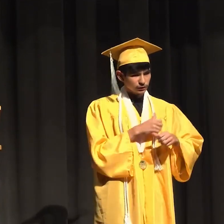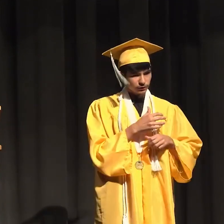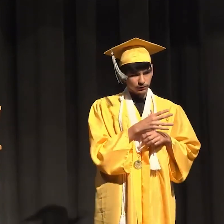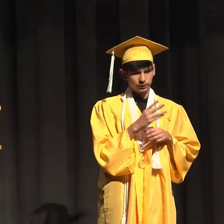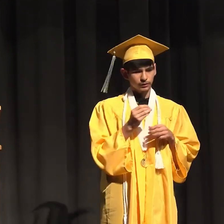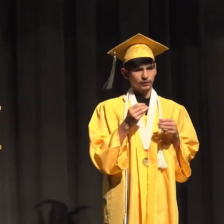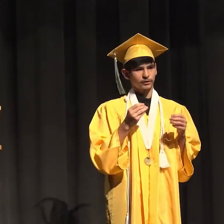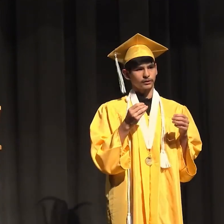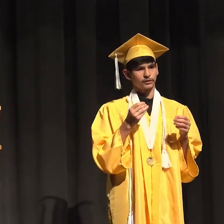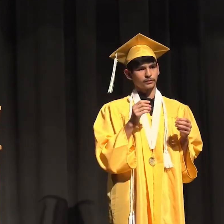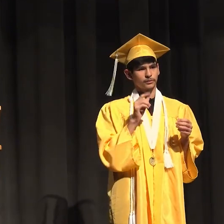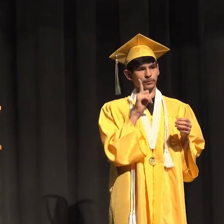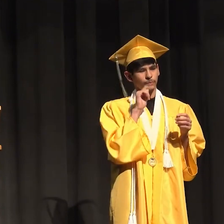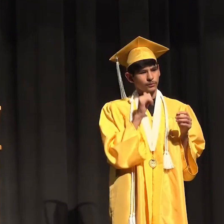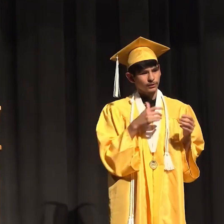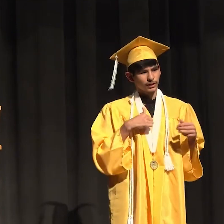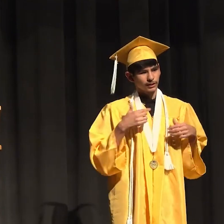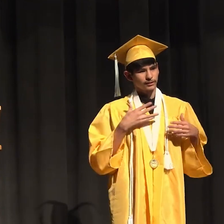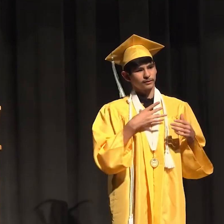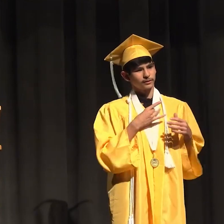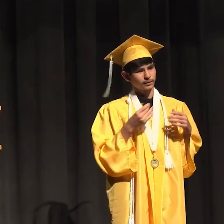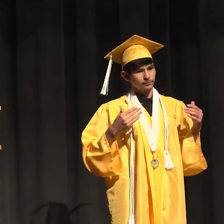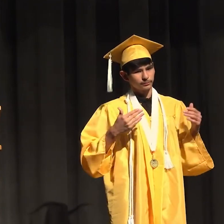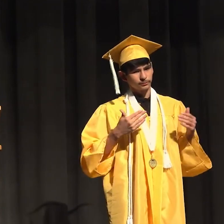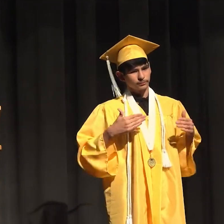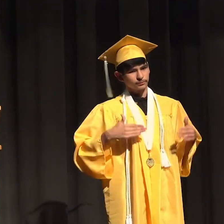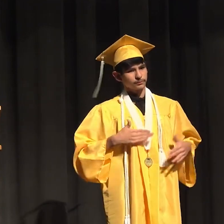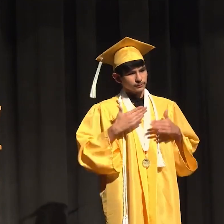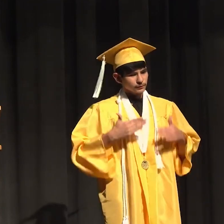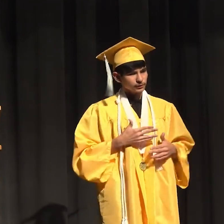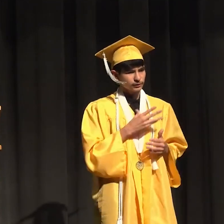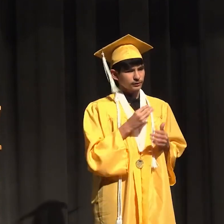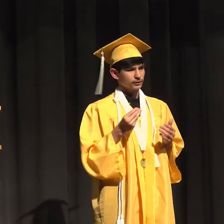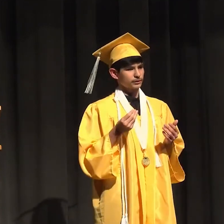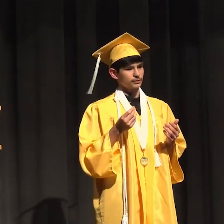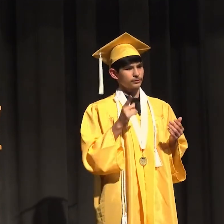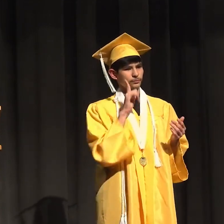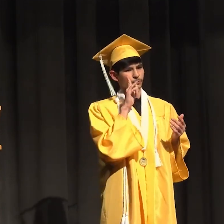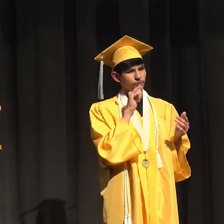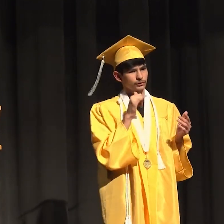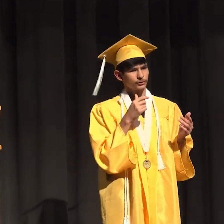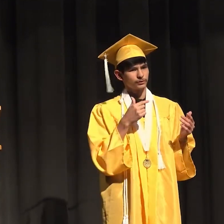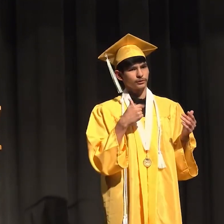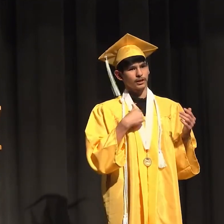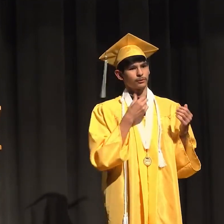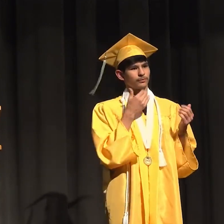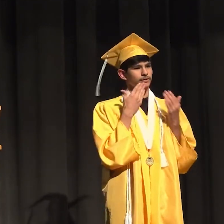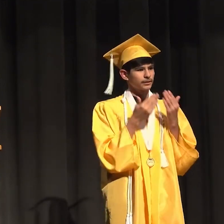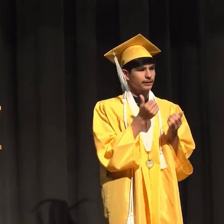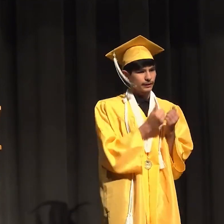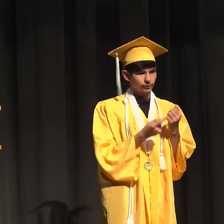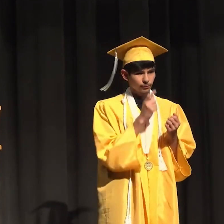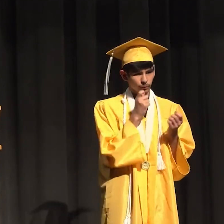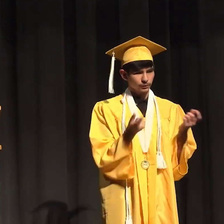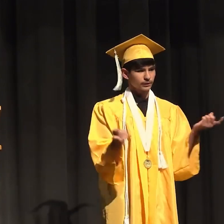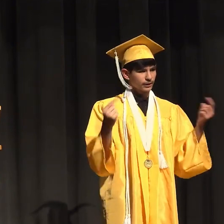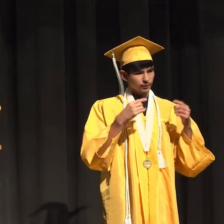that we've received from our family and our friends and staff. And I just want to say how appreciative I am of